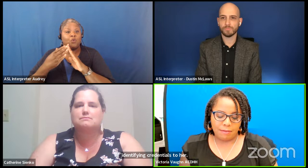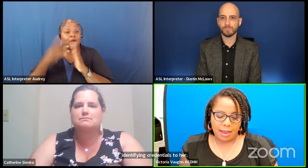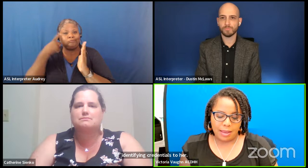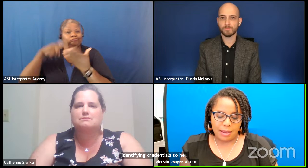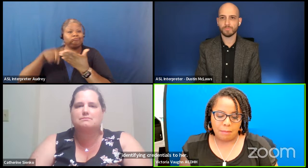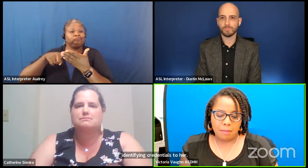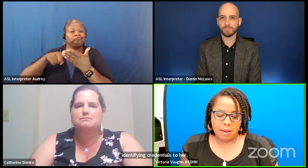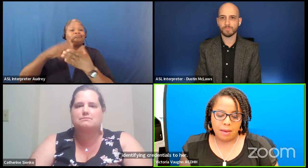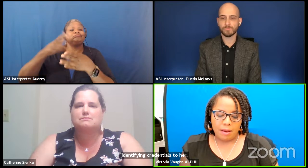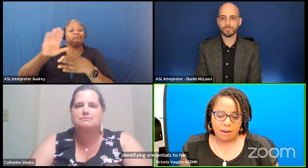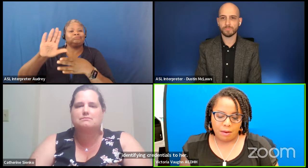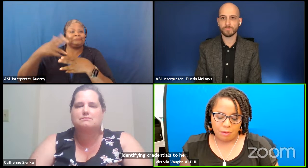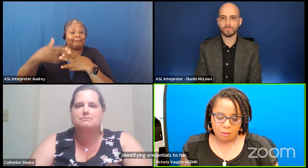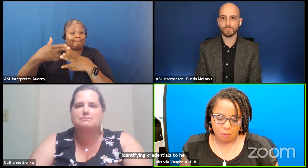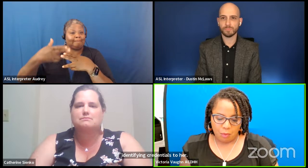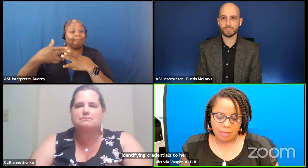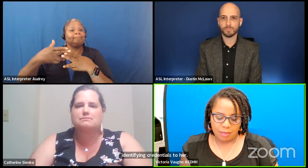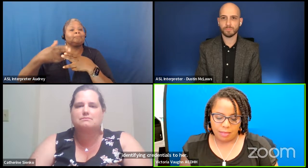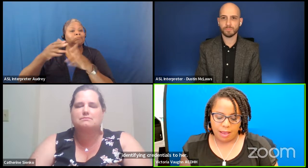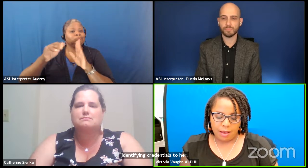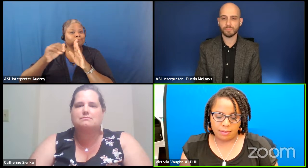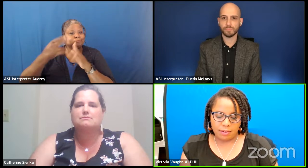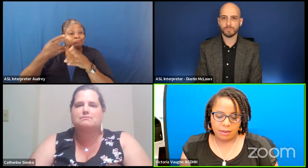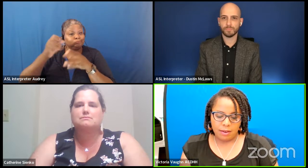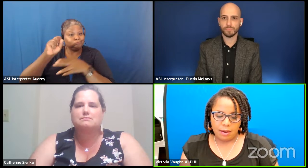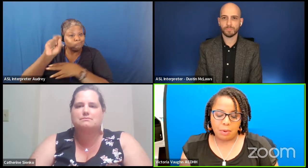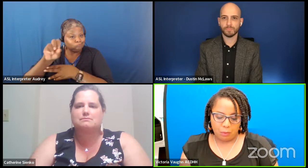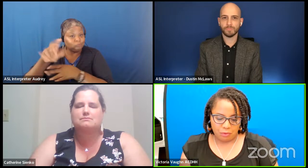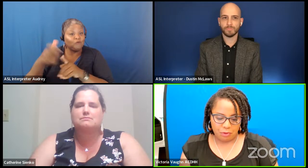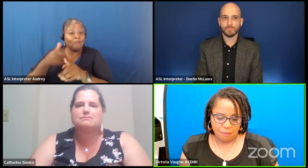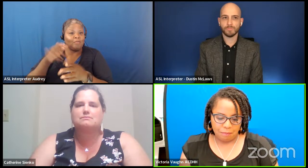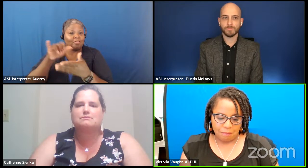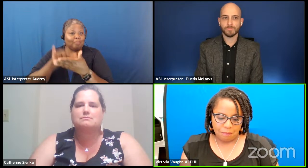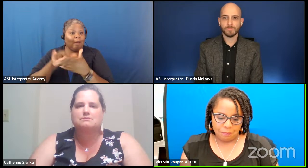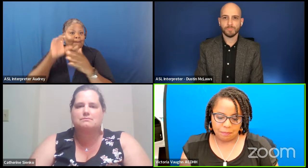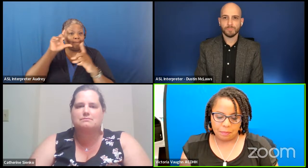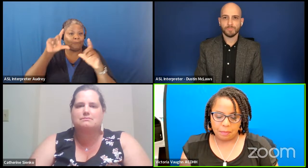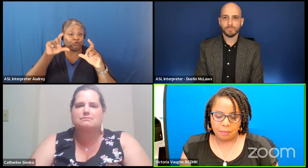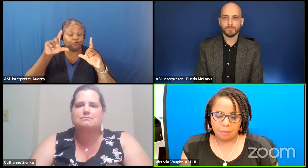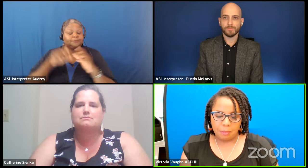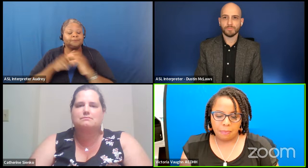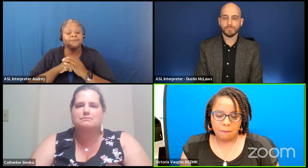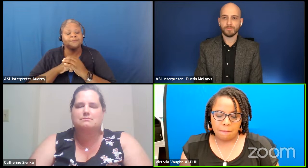to identify him with that post.